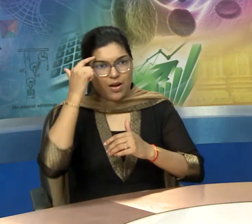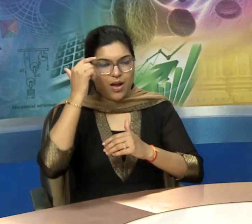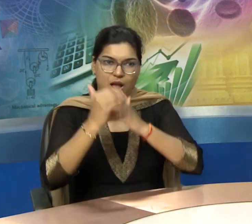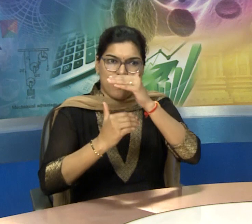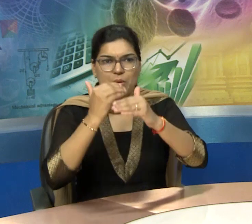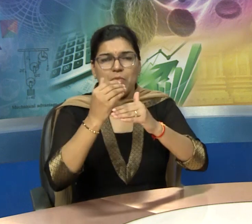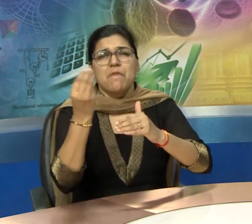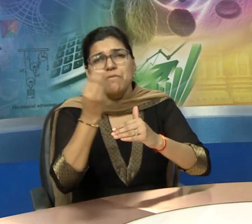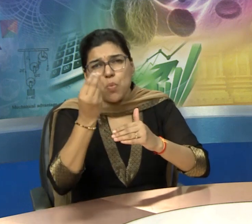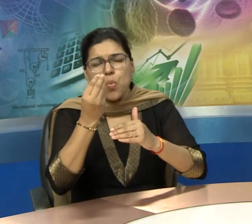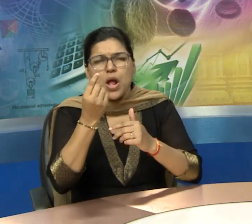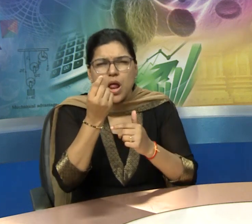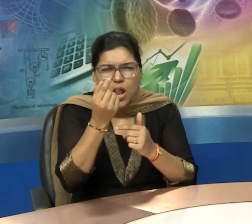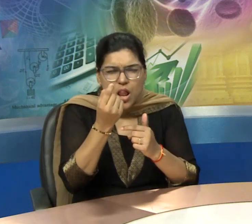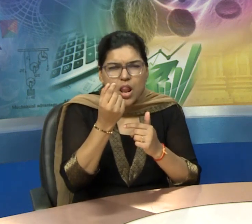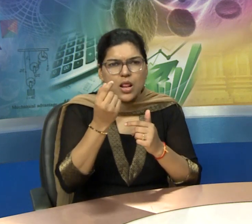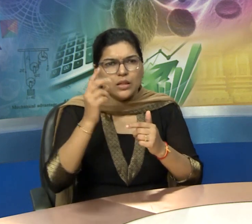Also, we understood that